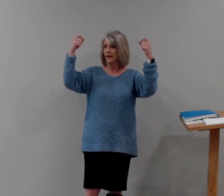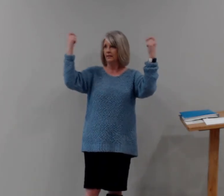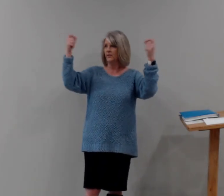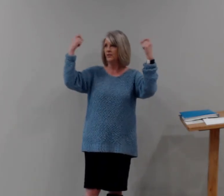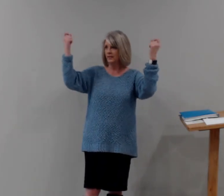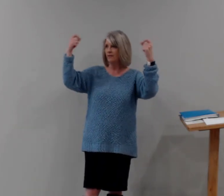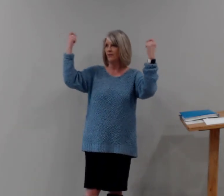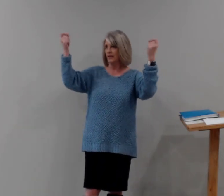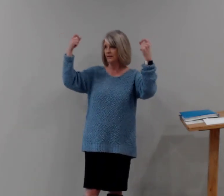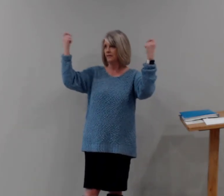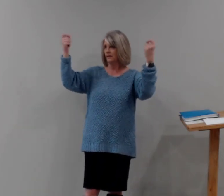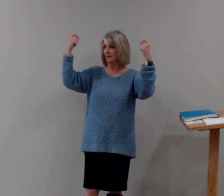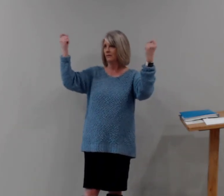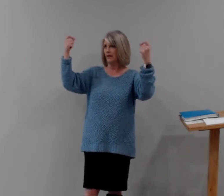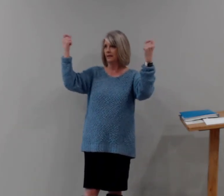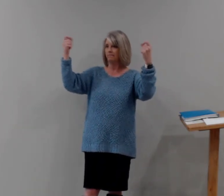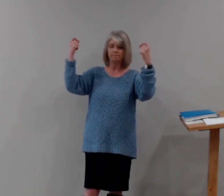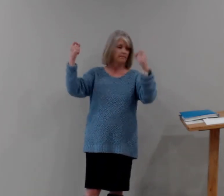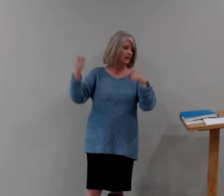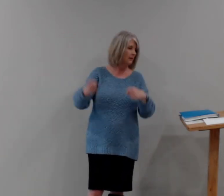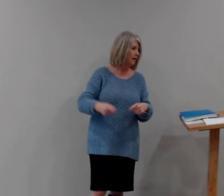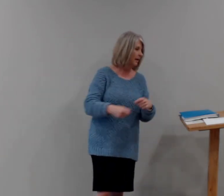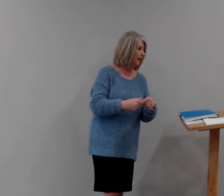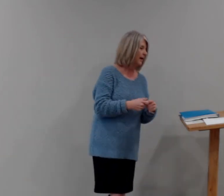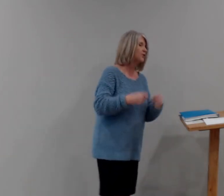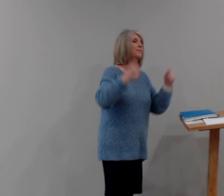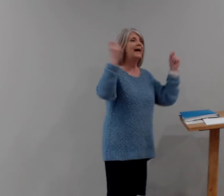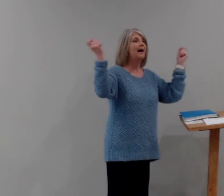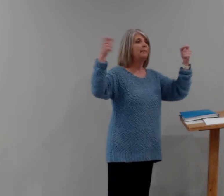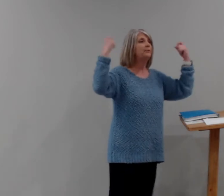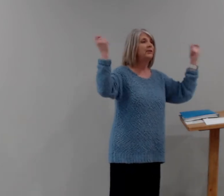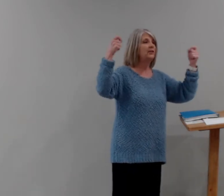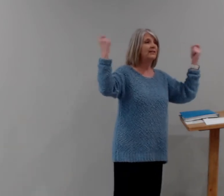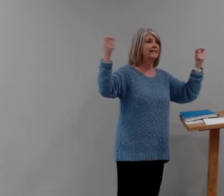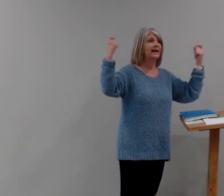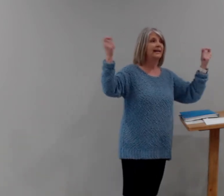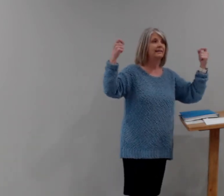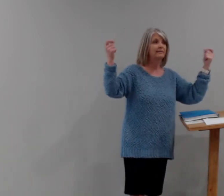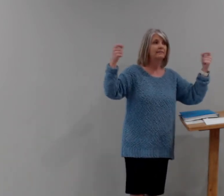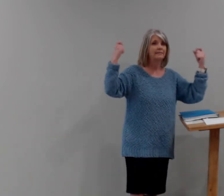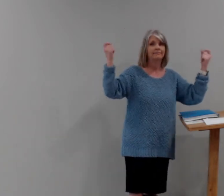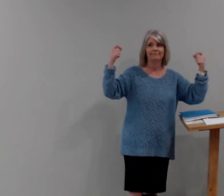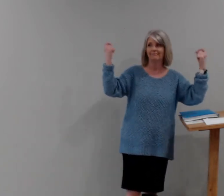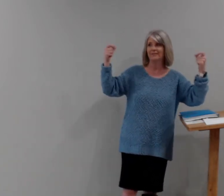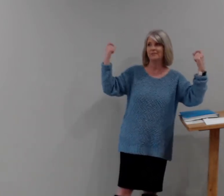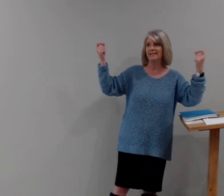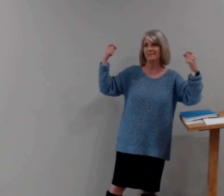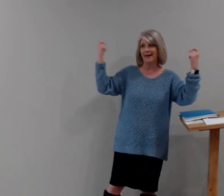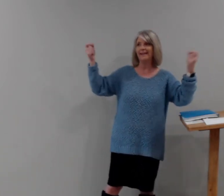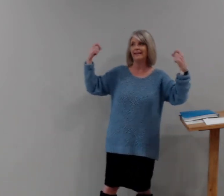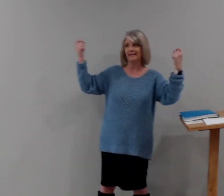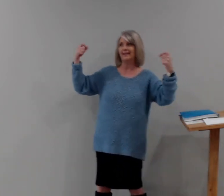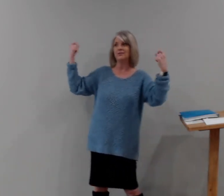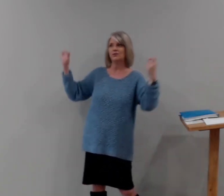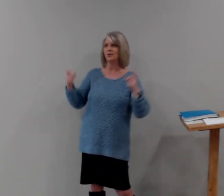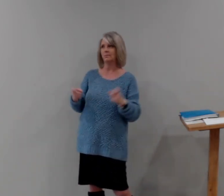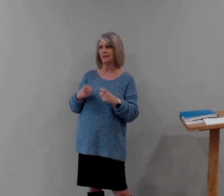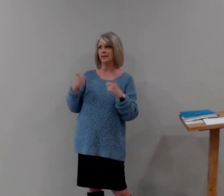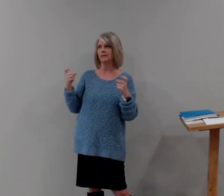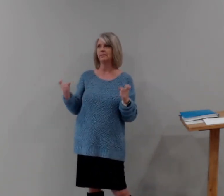there's a difference, okay? And you should be happy when you do this sign. Mhm. You should be smiling, yes, you shouldn't be like,